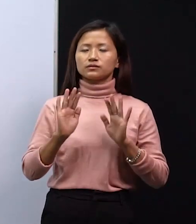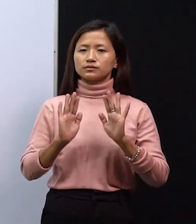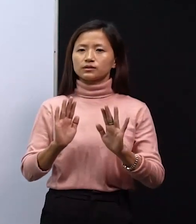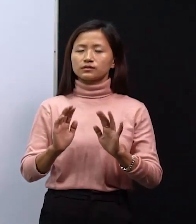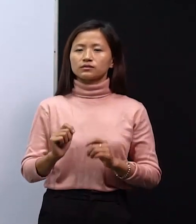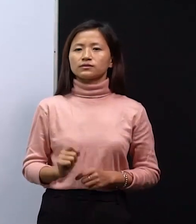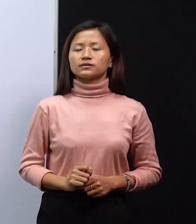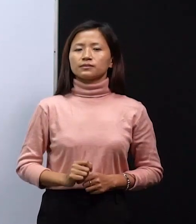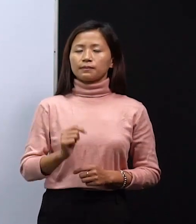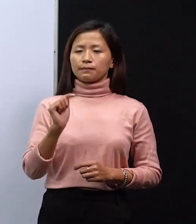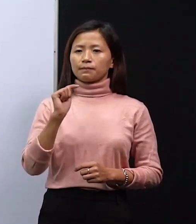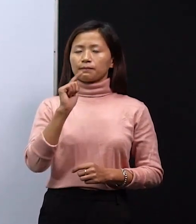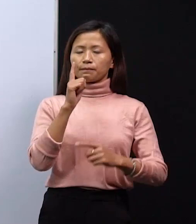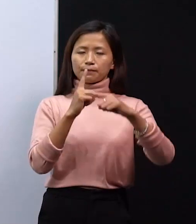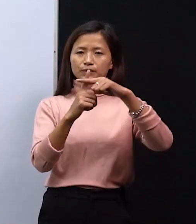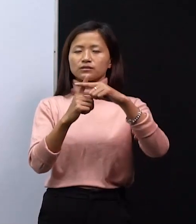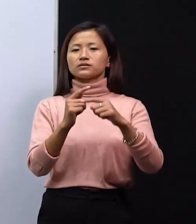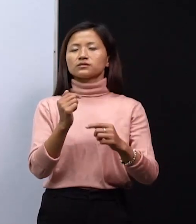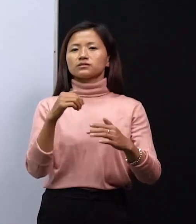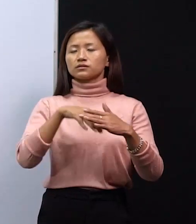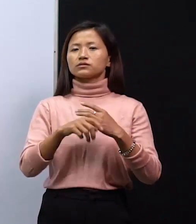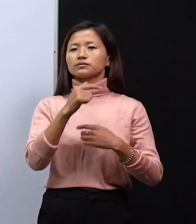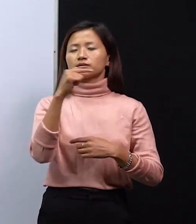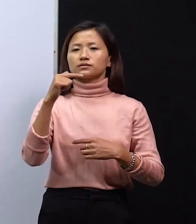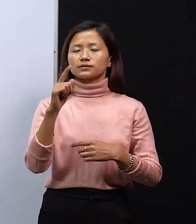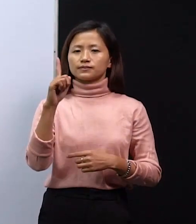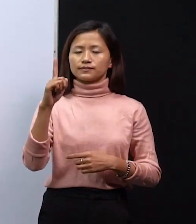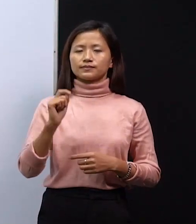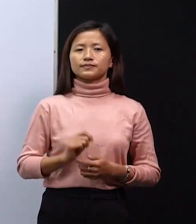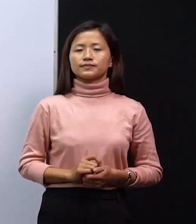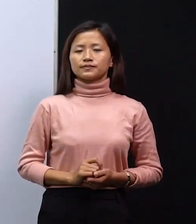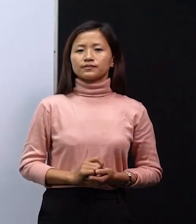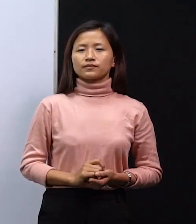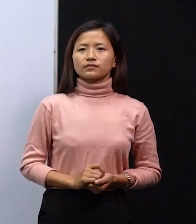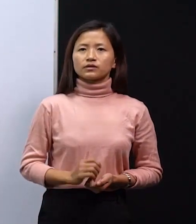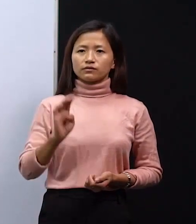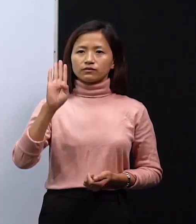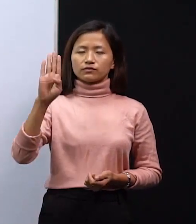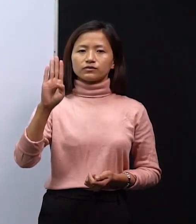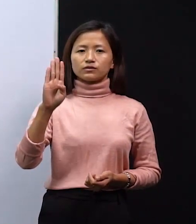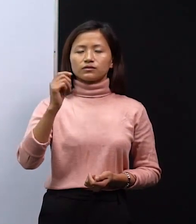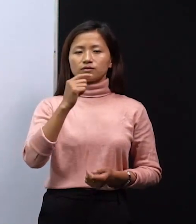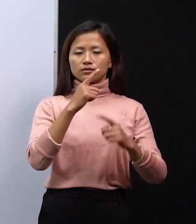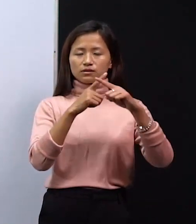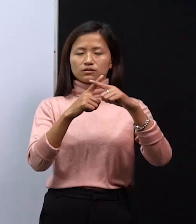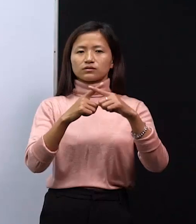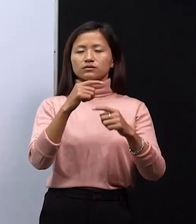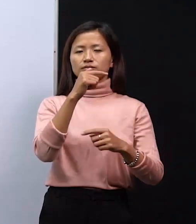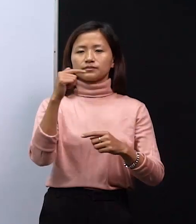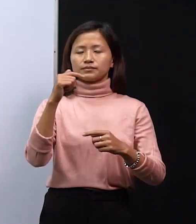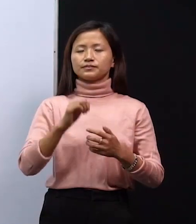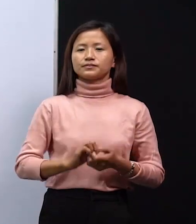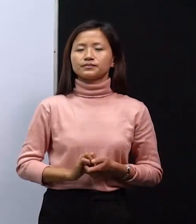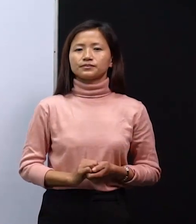plus into minus will be minus, so minus 1, 4x plus. Minus into minus is